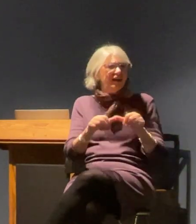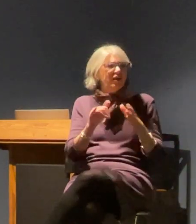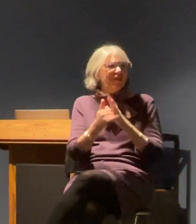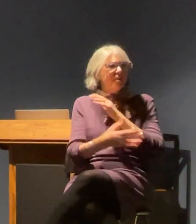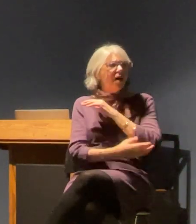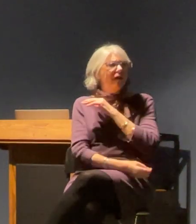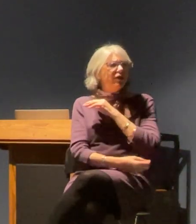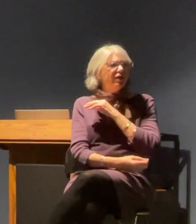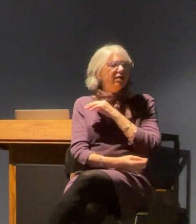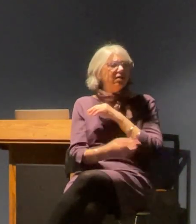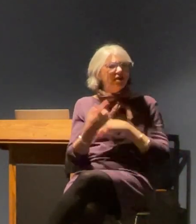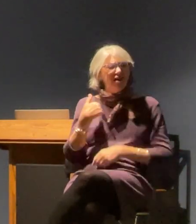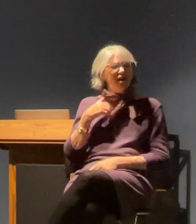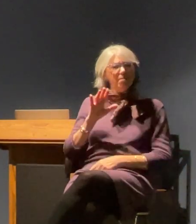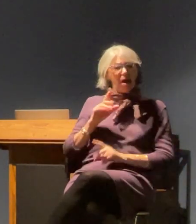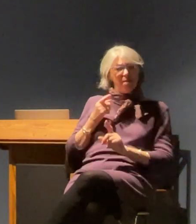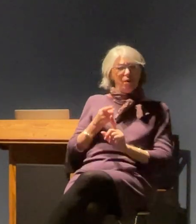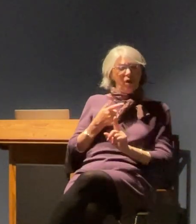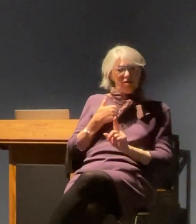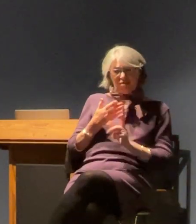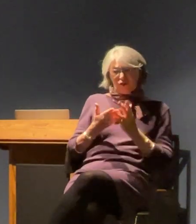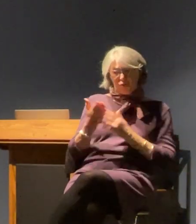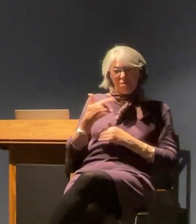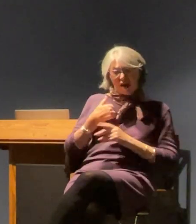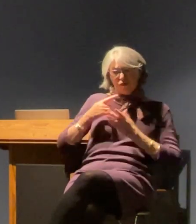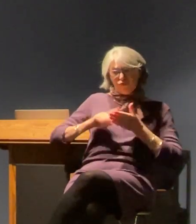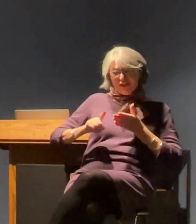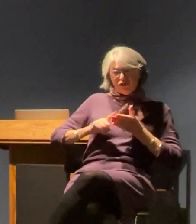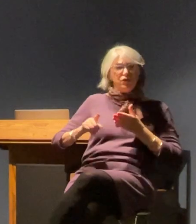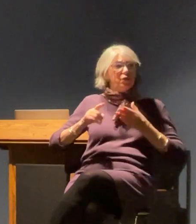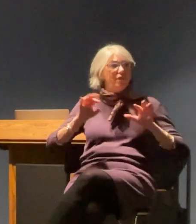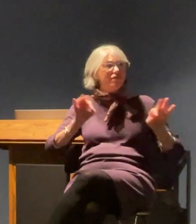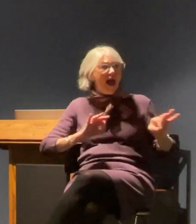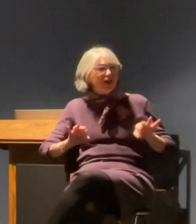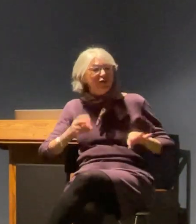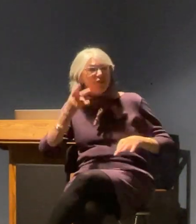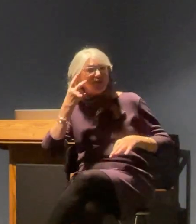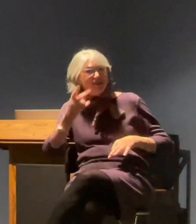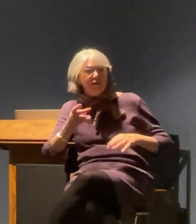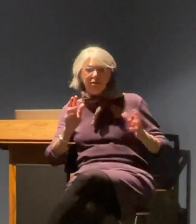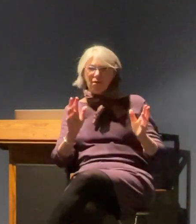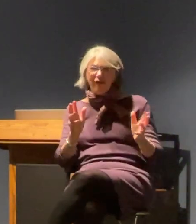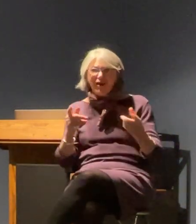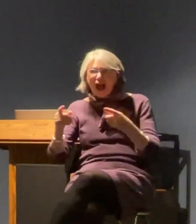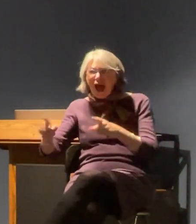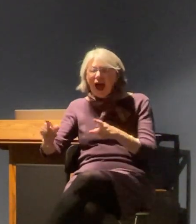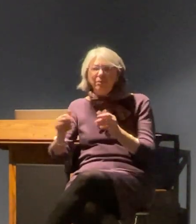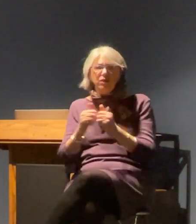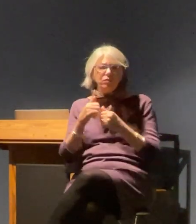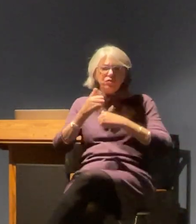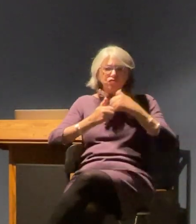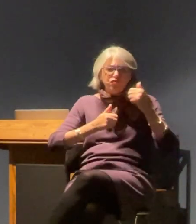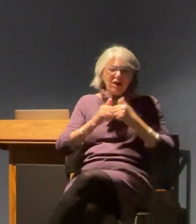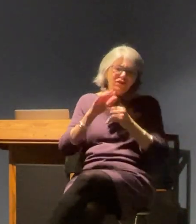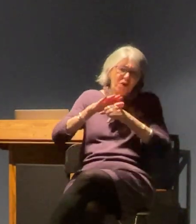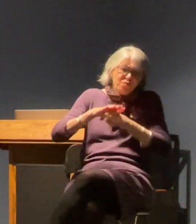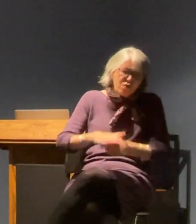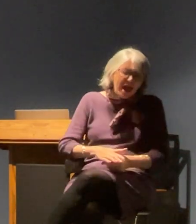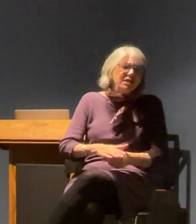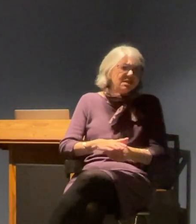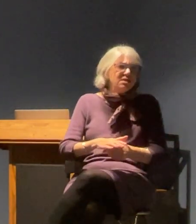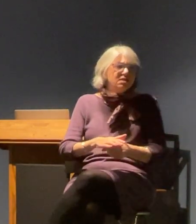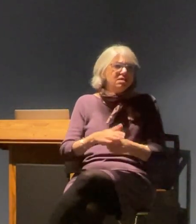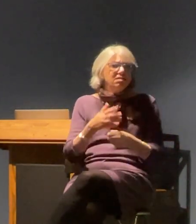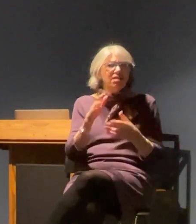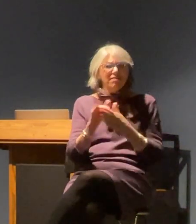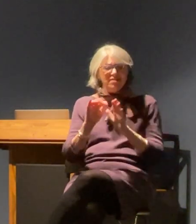poverty. But what I argued through my research was that through fashion, we see that there's this conversation happening with structural oppressive forces